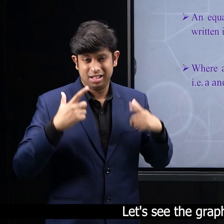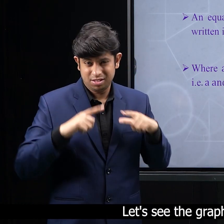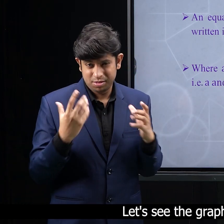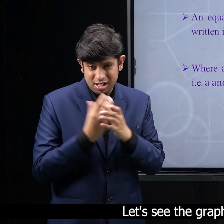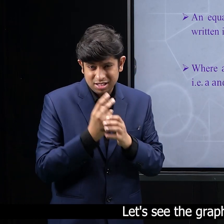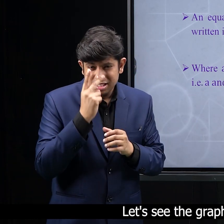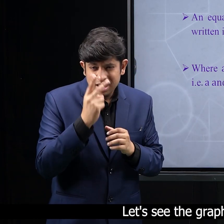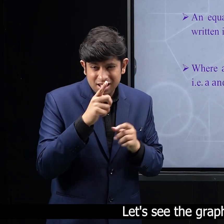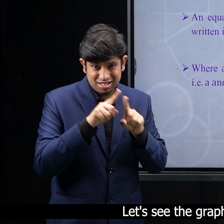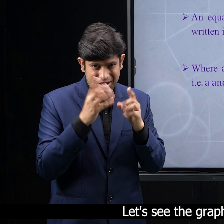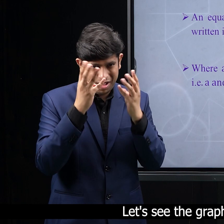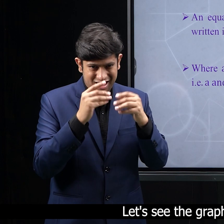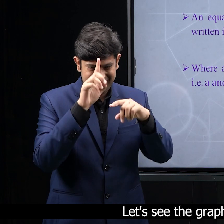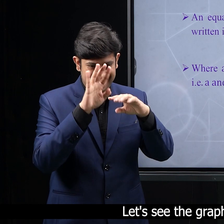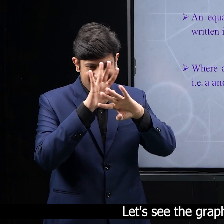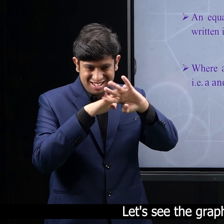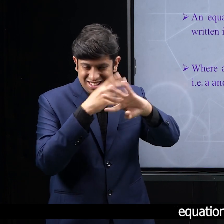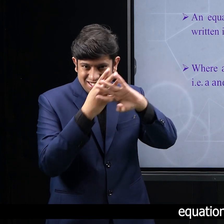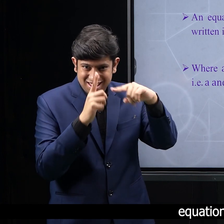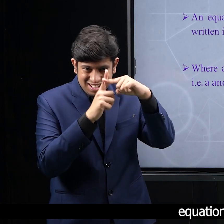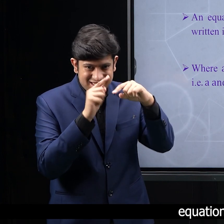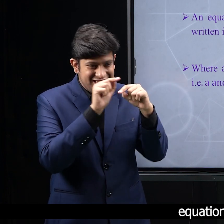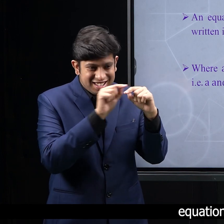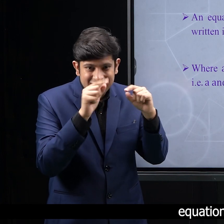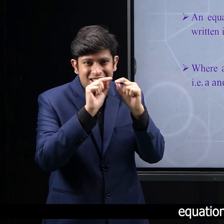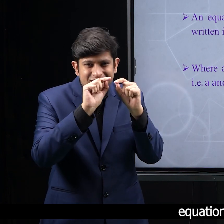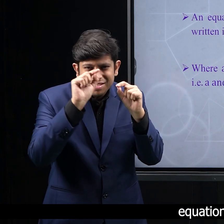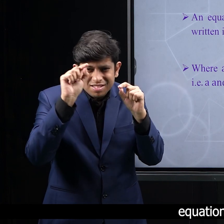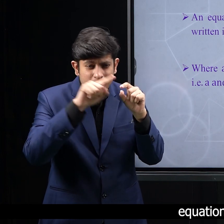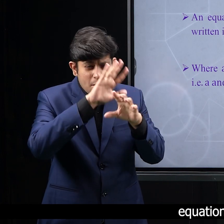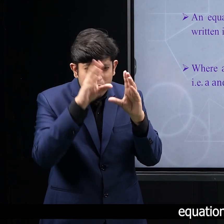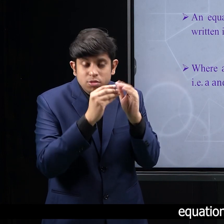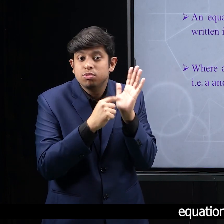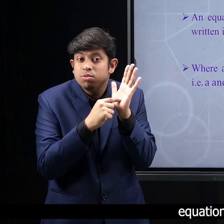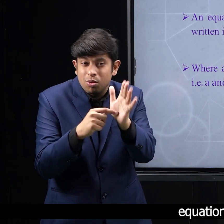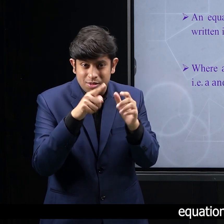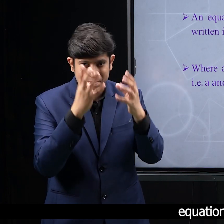Let us see the graphical representation of linear equations in two variables.